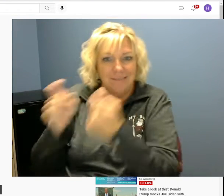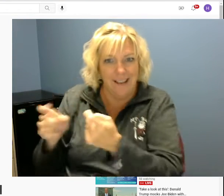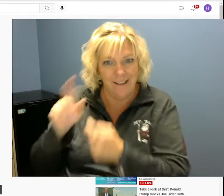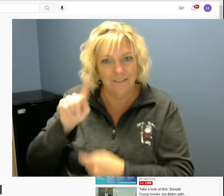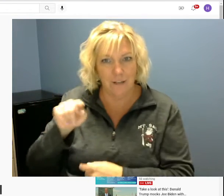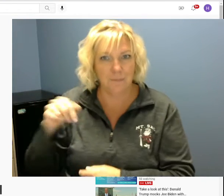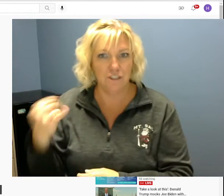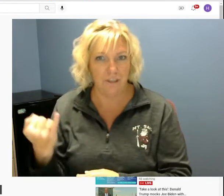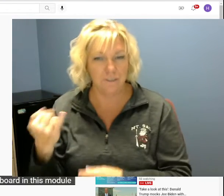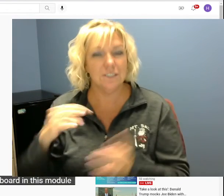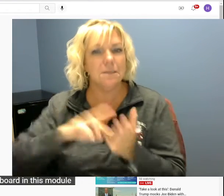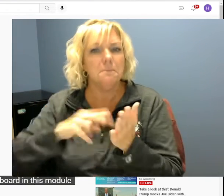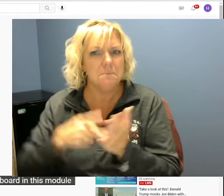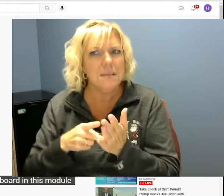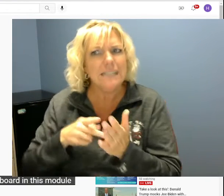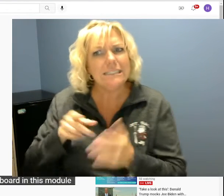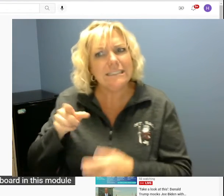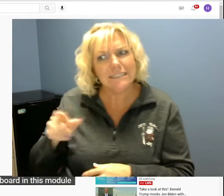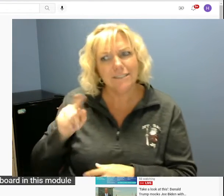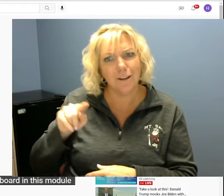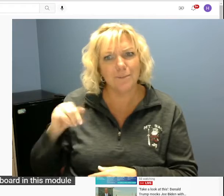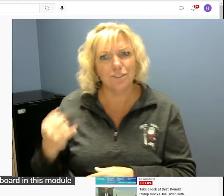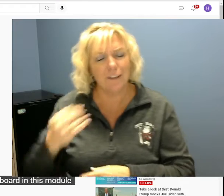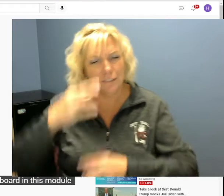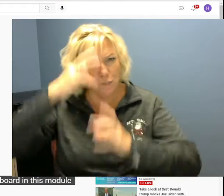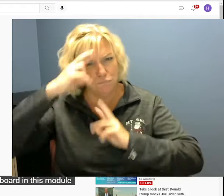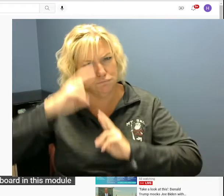like respect, and he felt some pride for it.